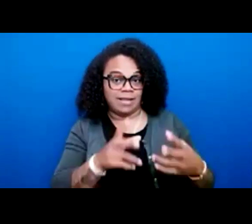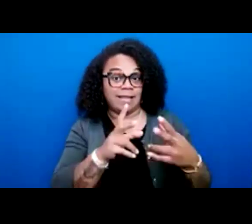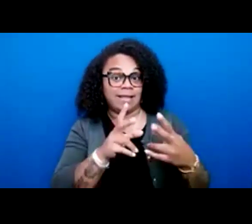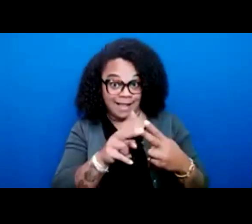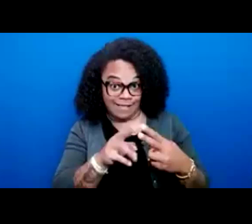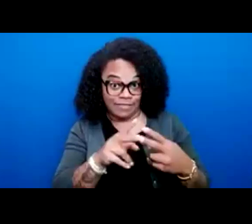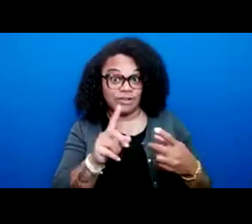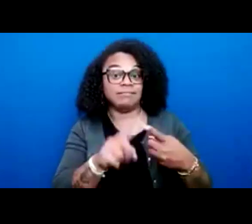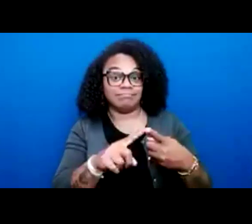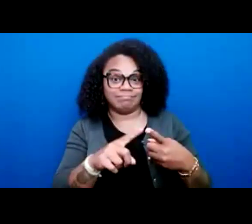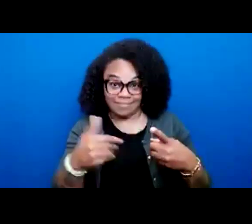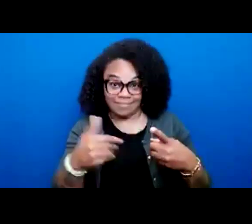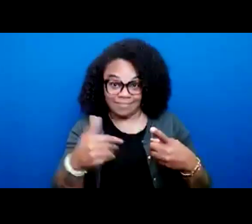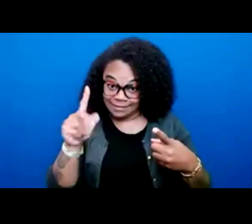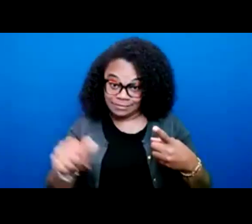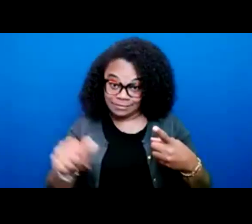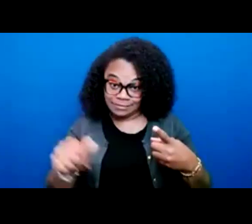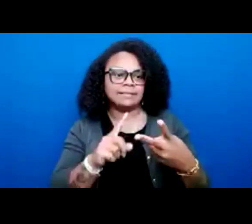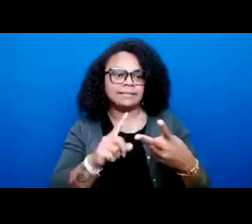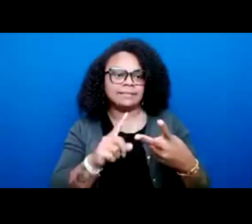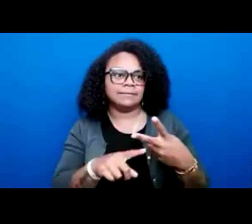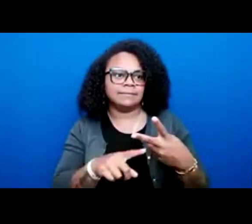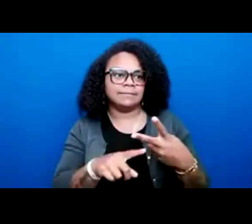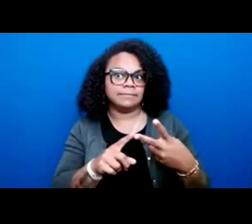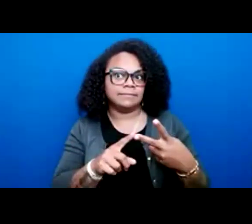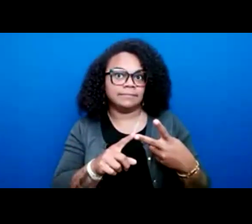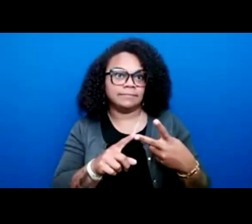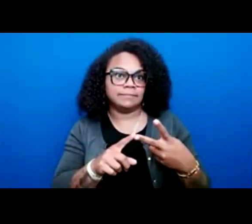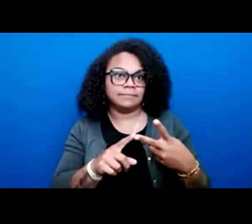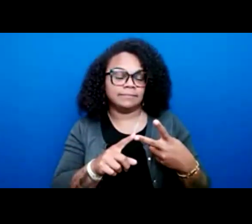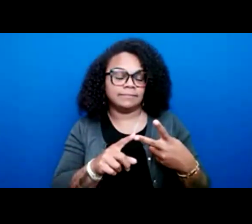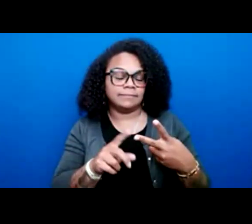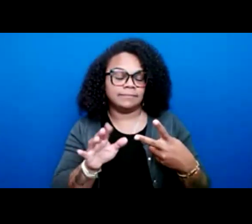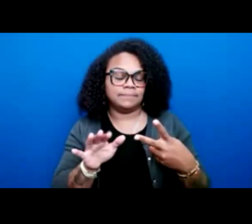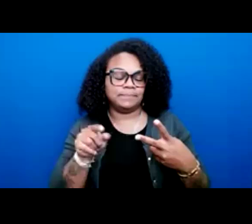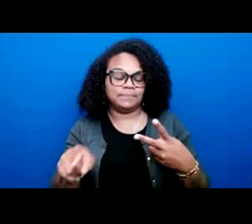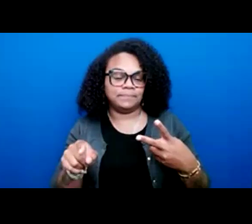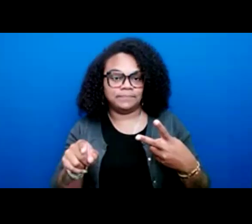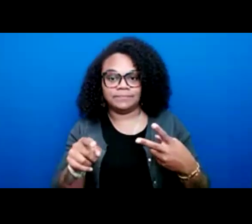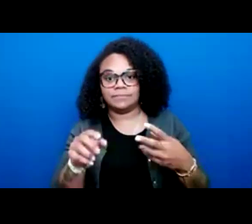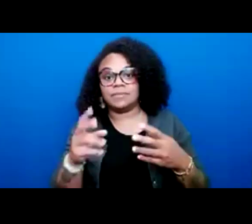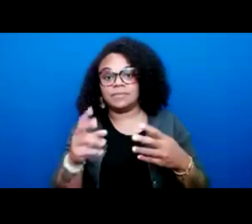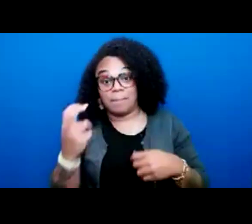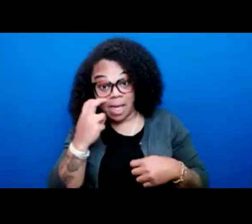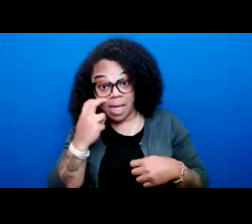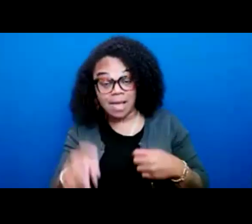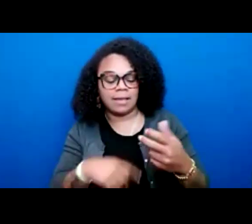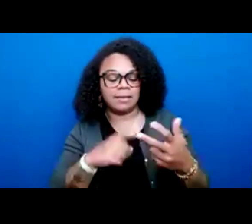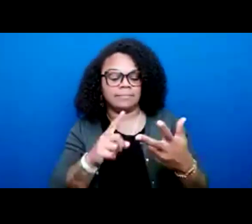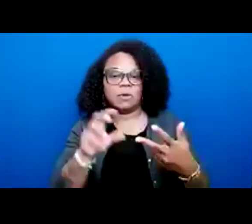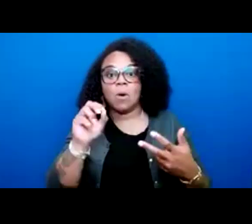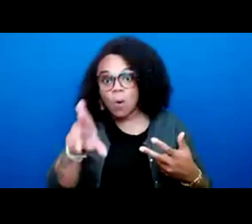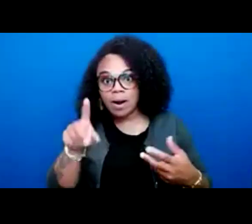of disability, they must be considered statutorily blind, or be age 65 or older.